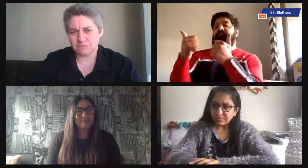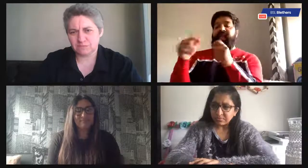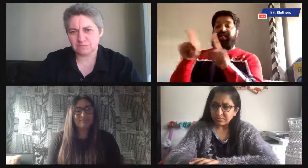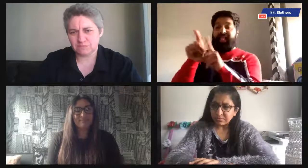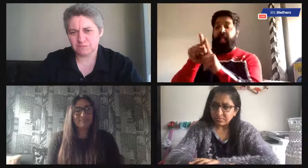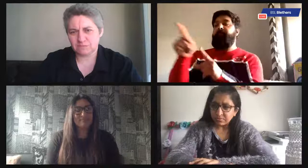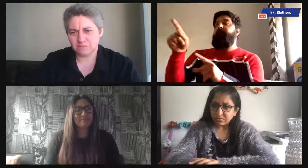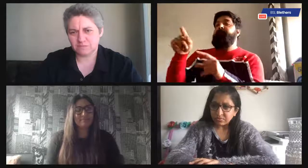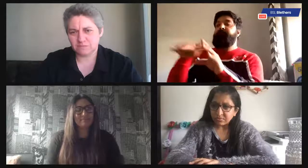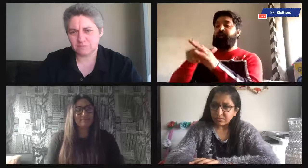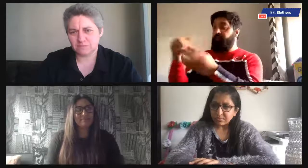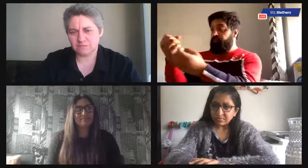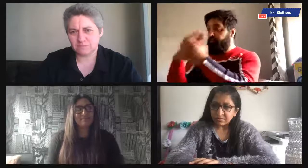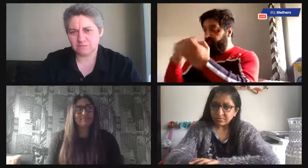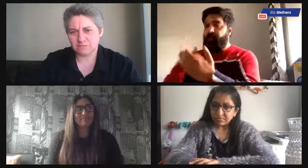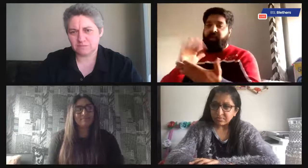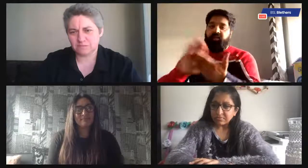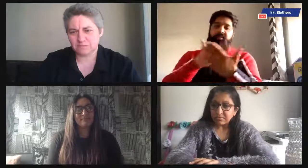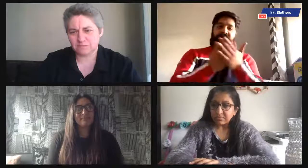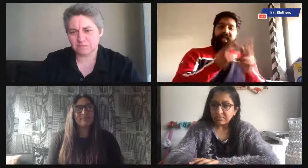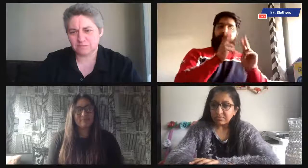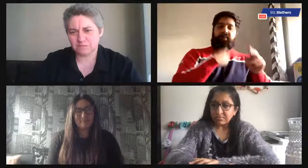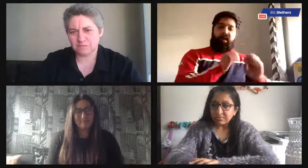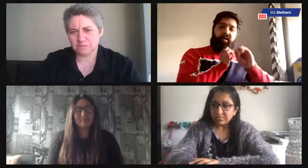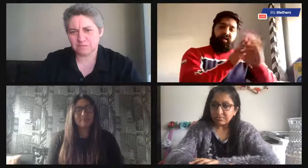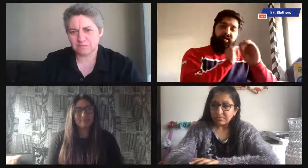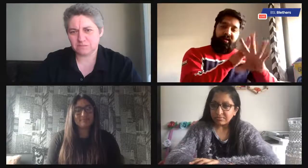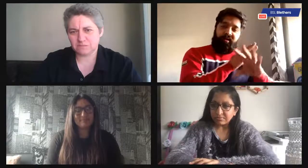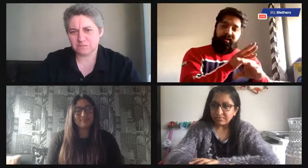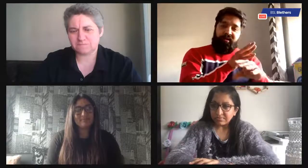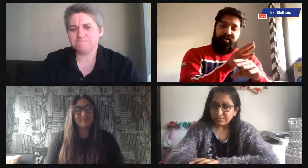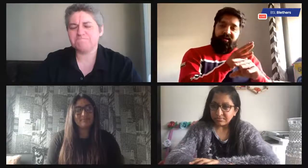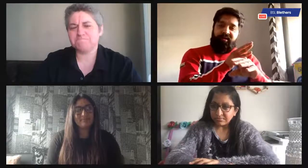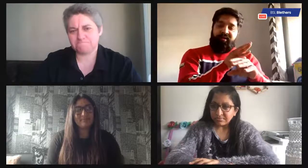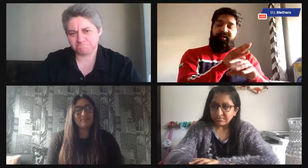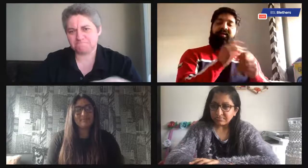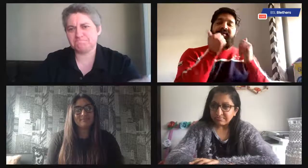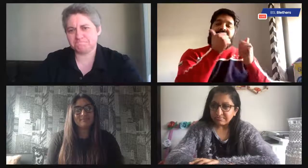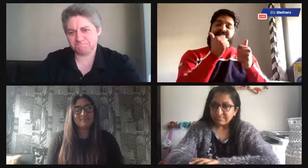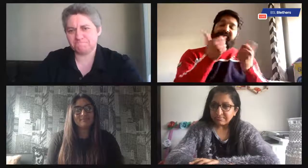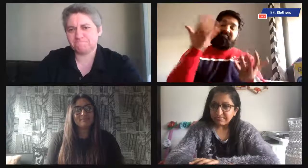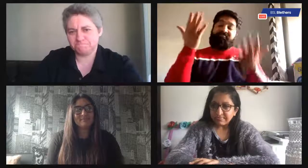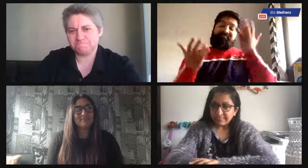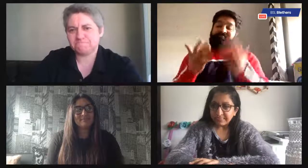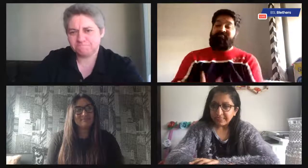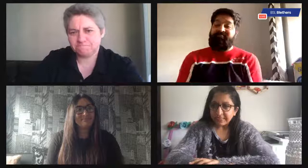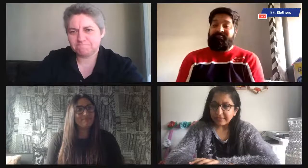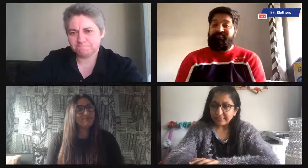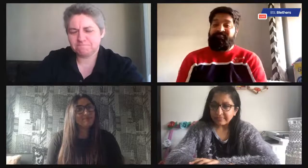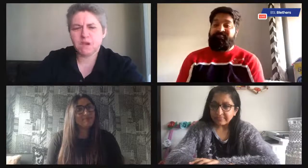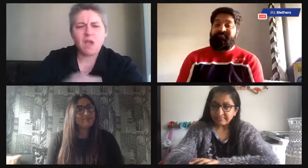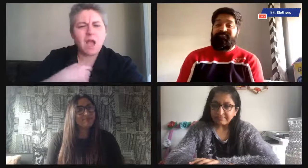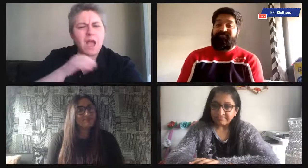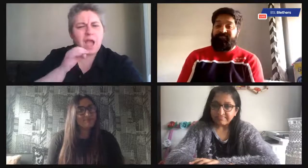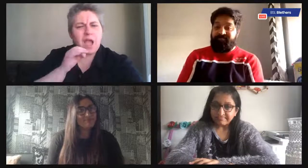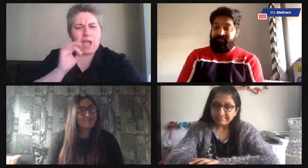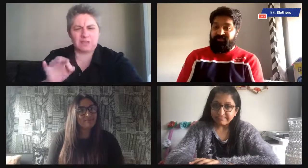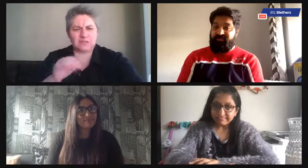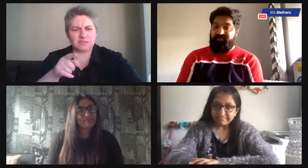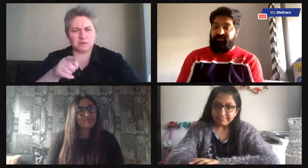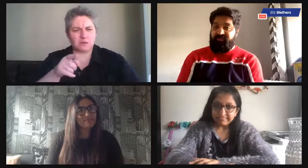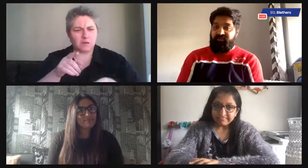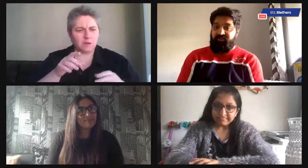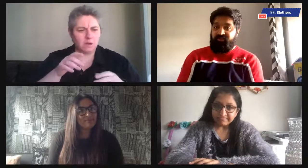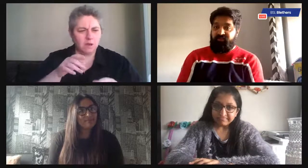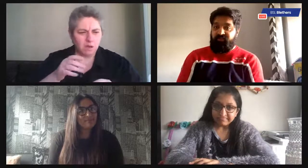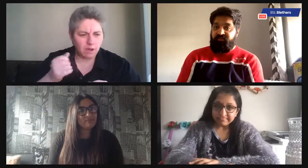the key thing, is the understanding and awareness. You know, so my job is to make sure that I can convey